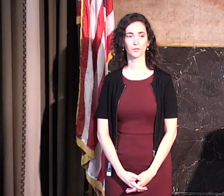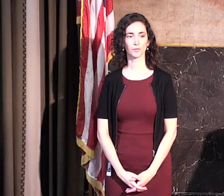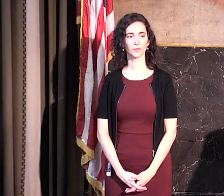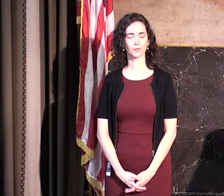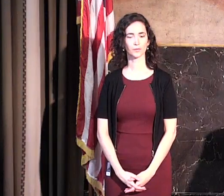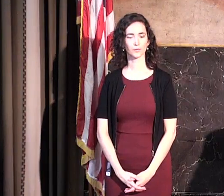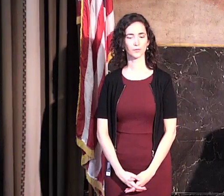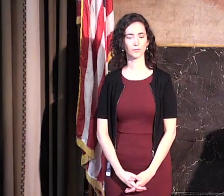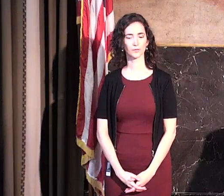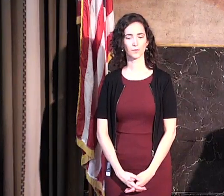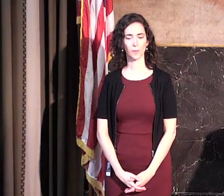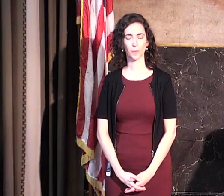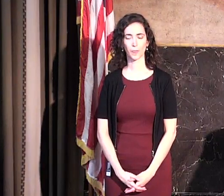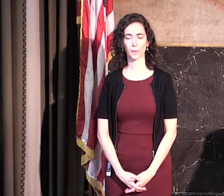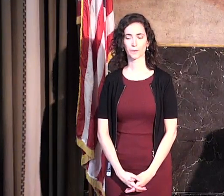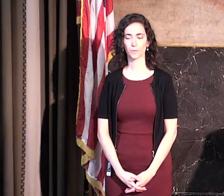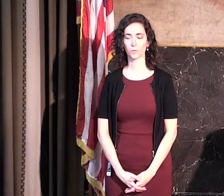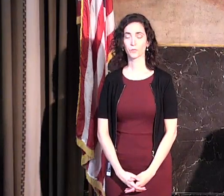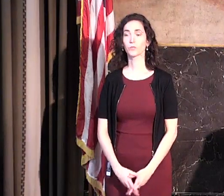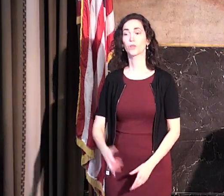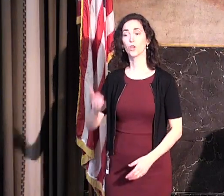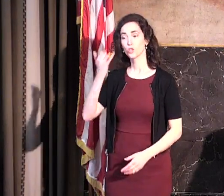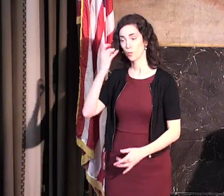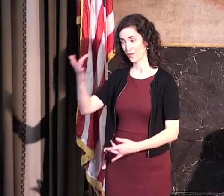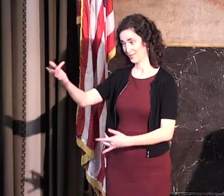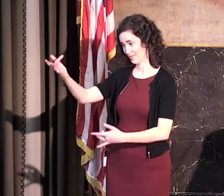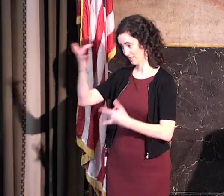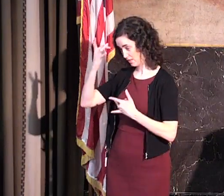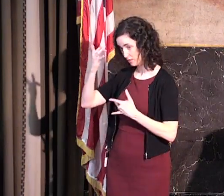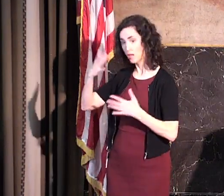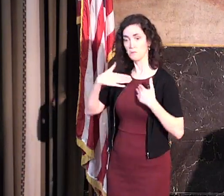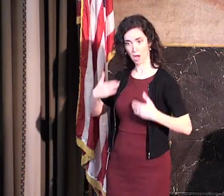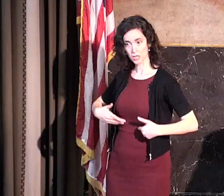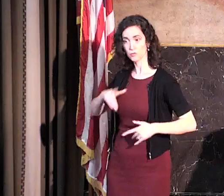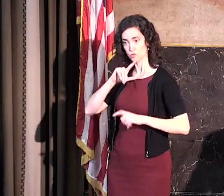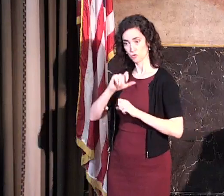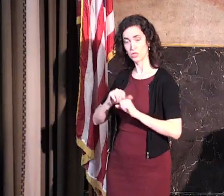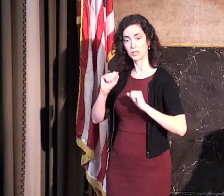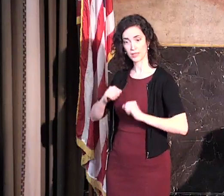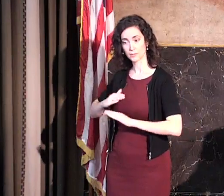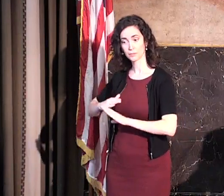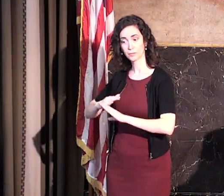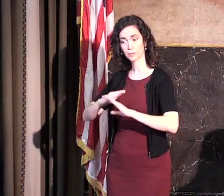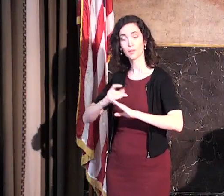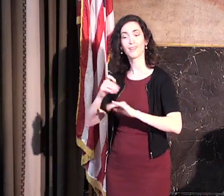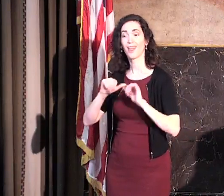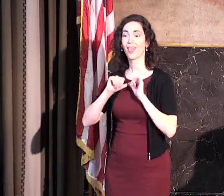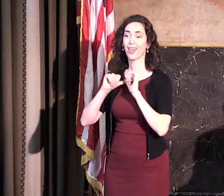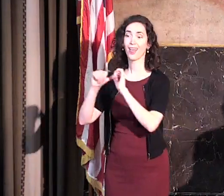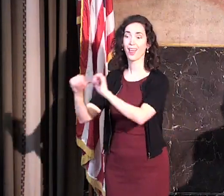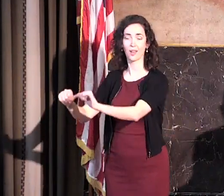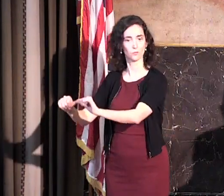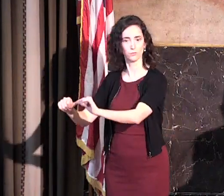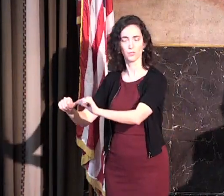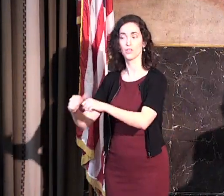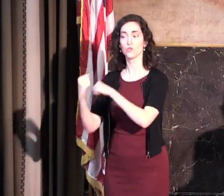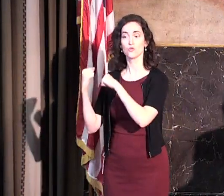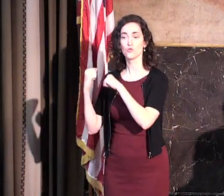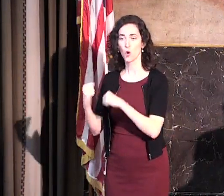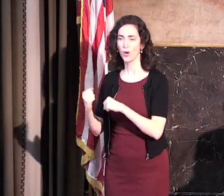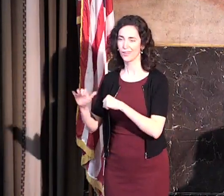Protection conferred by disease is less robust and doesn't last as long as protection conferred by